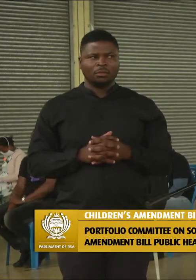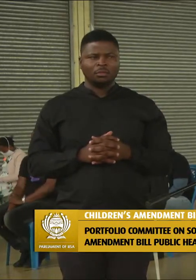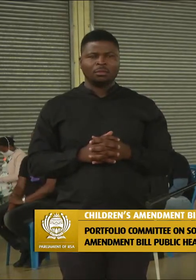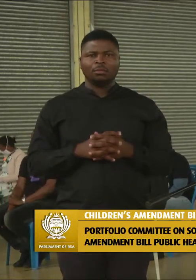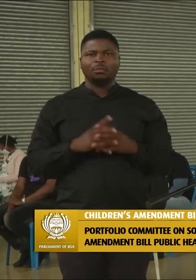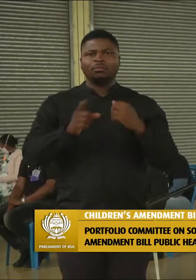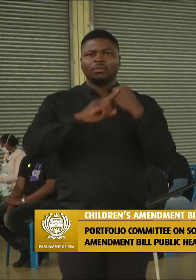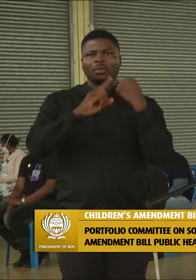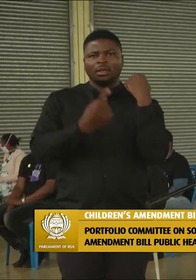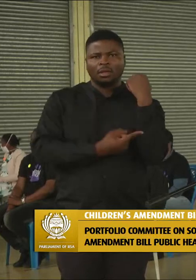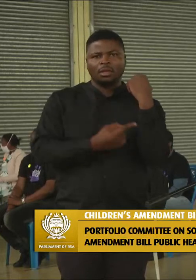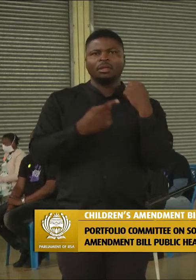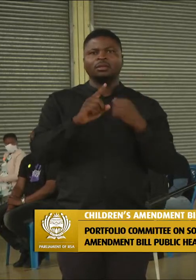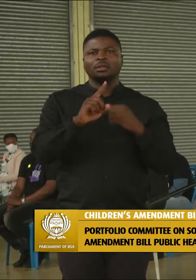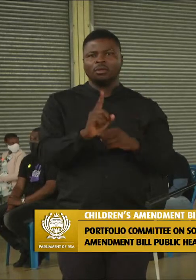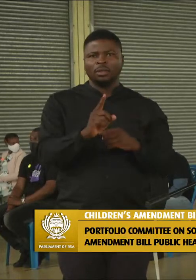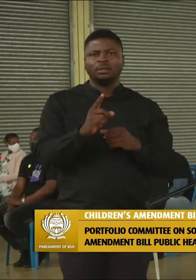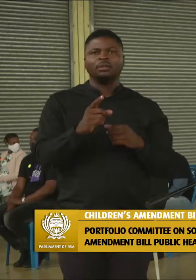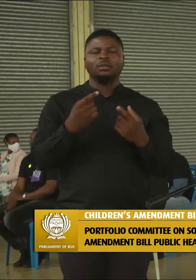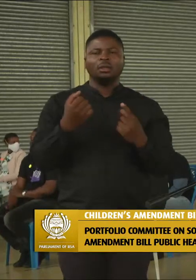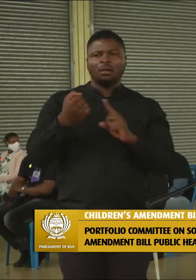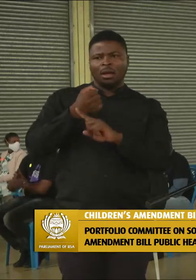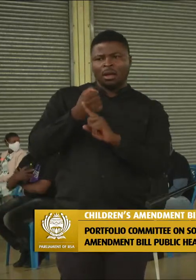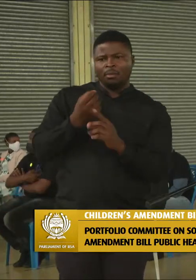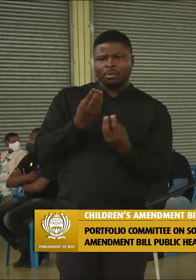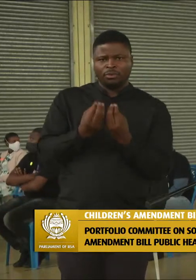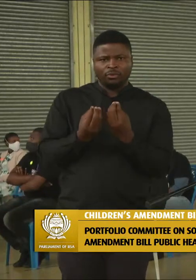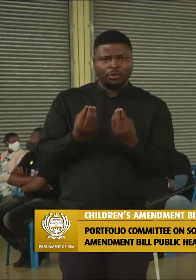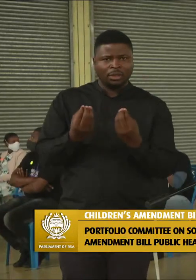elokugcina ukuremove komntwana